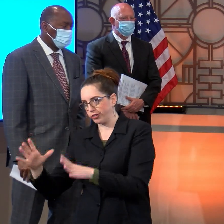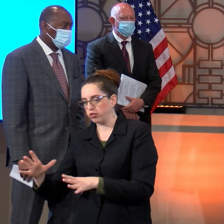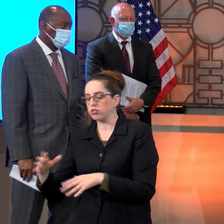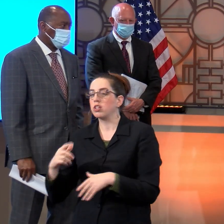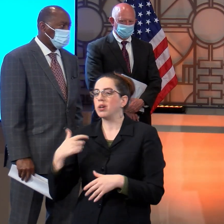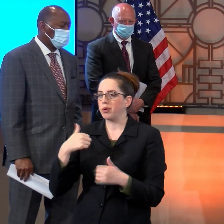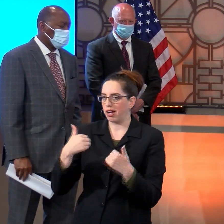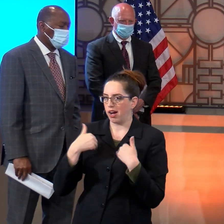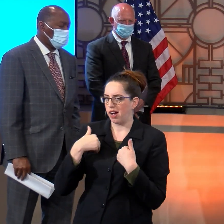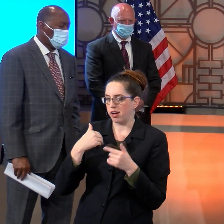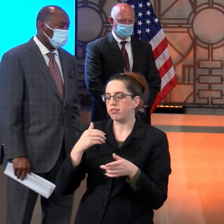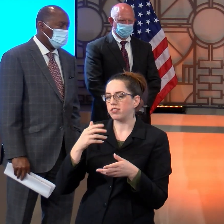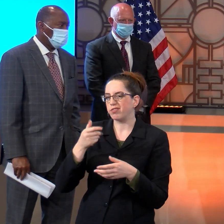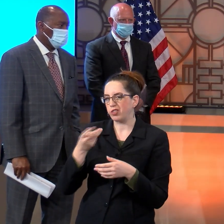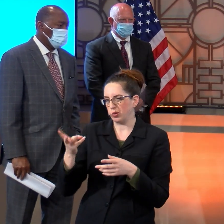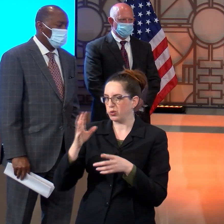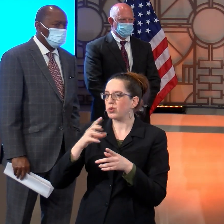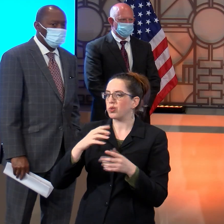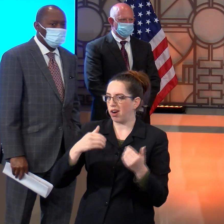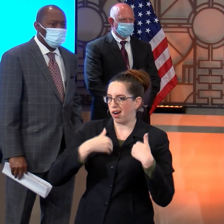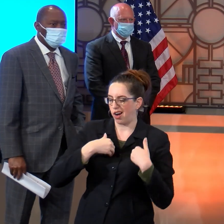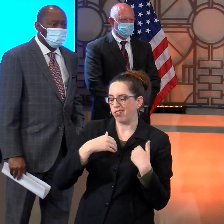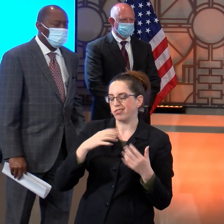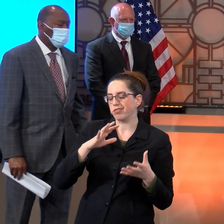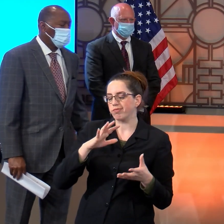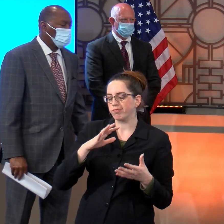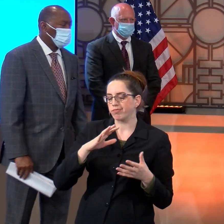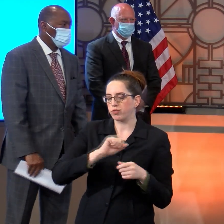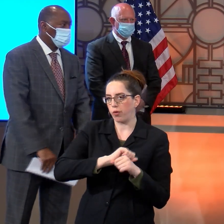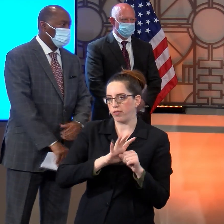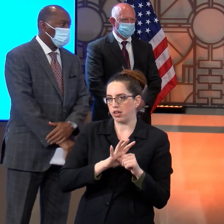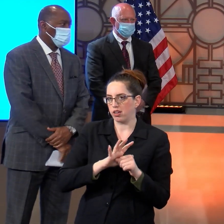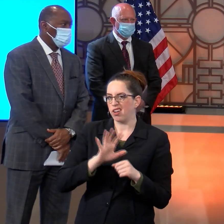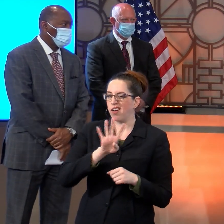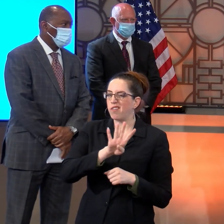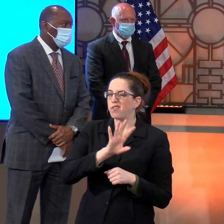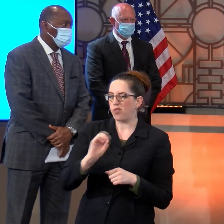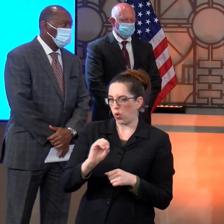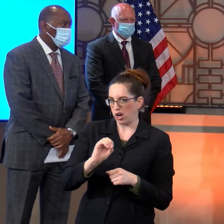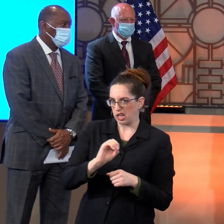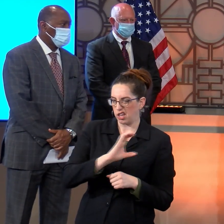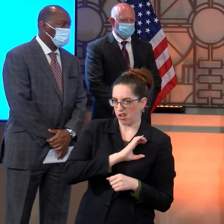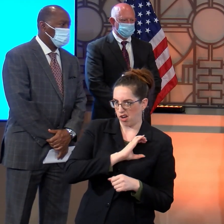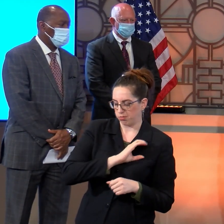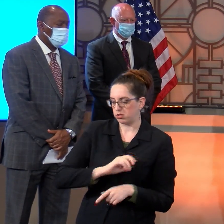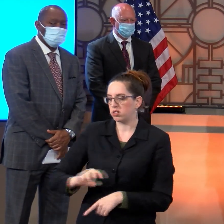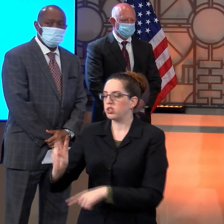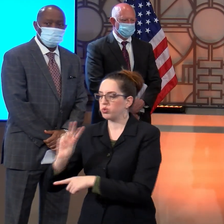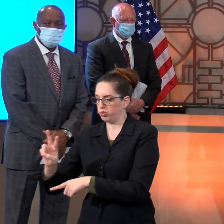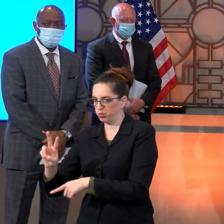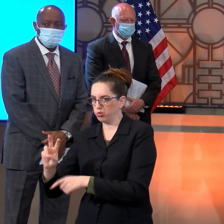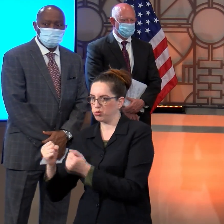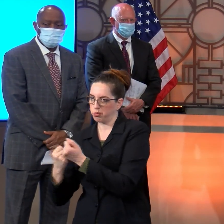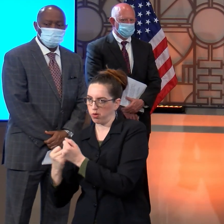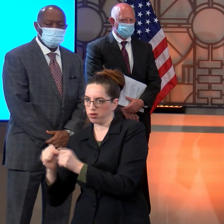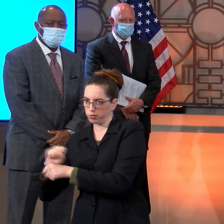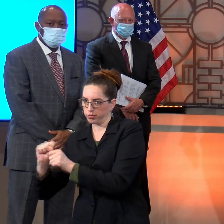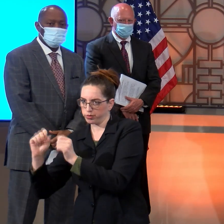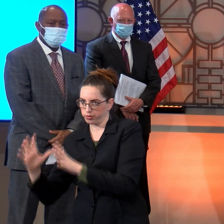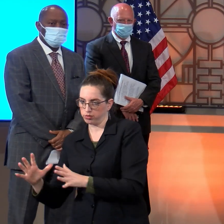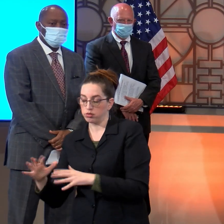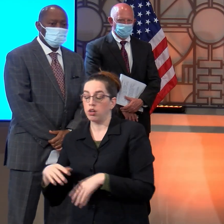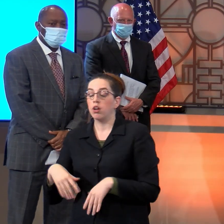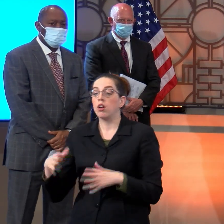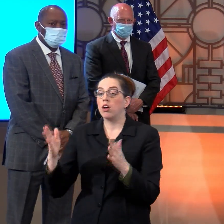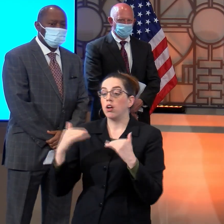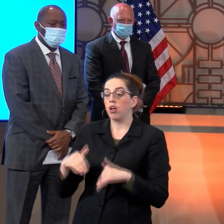of the exposure, which are 40 classified, sworn, and 2 support. And